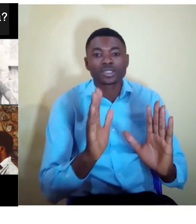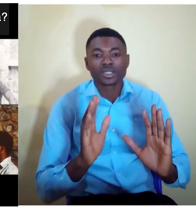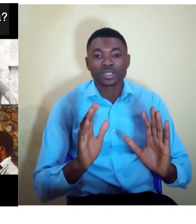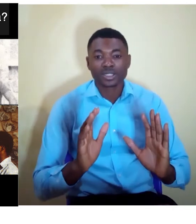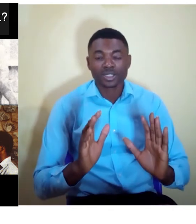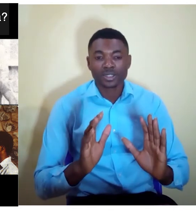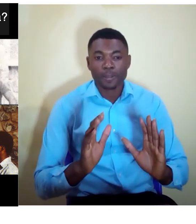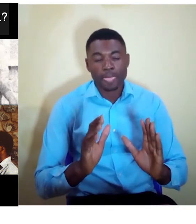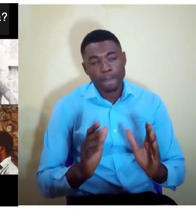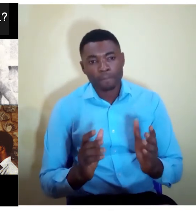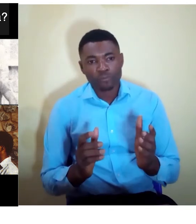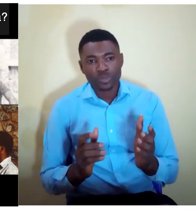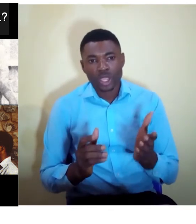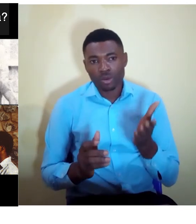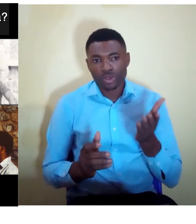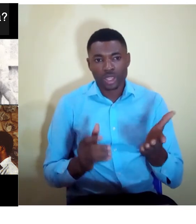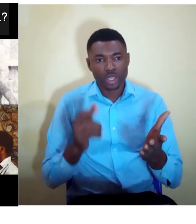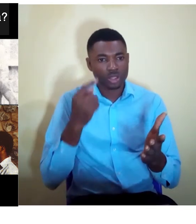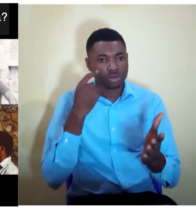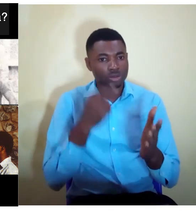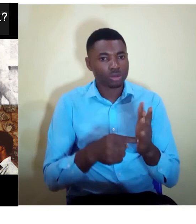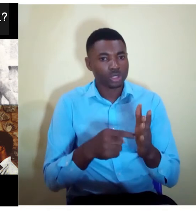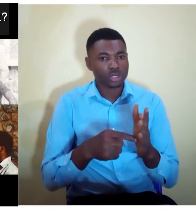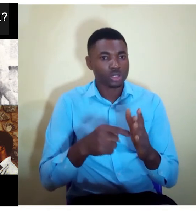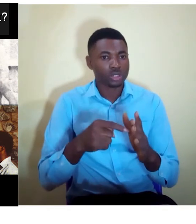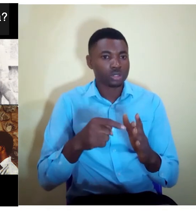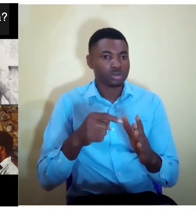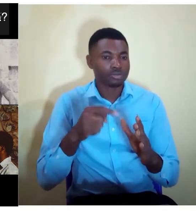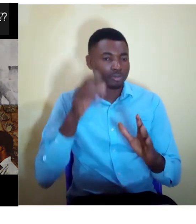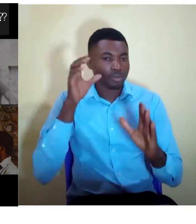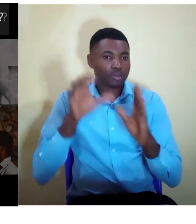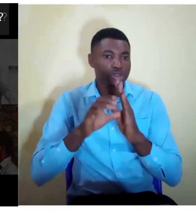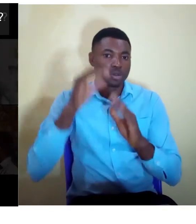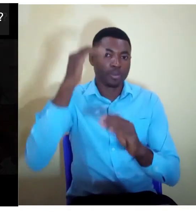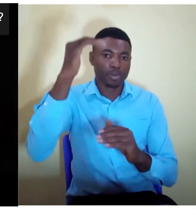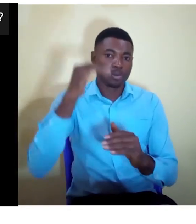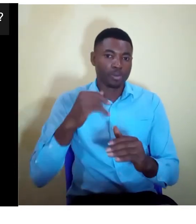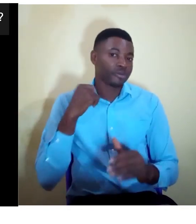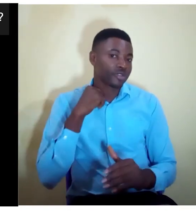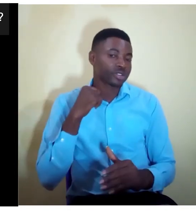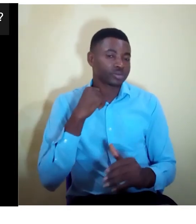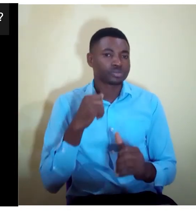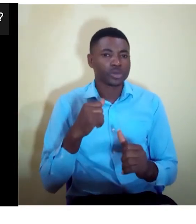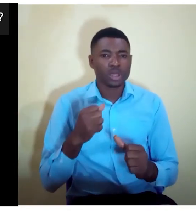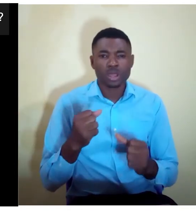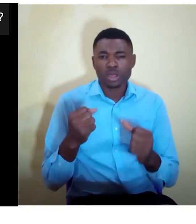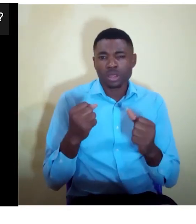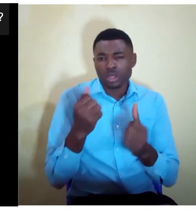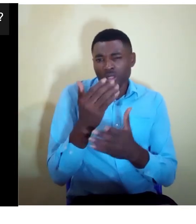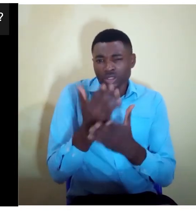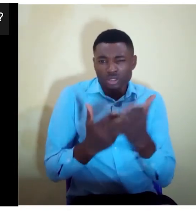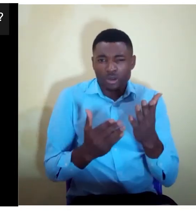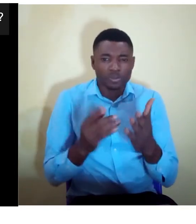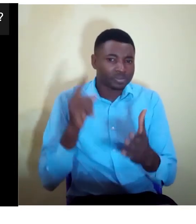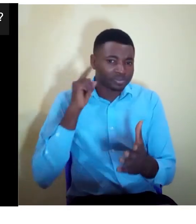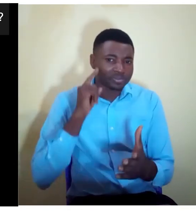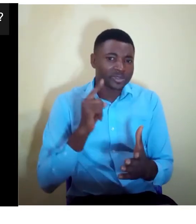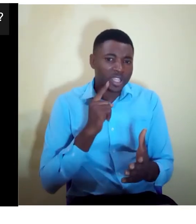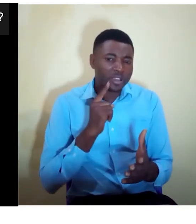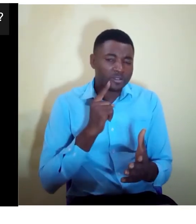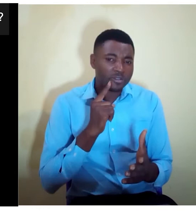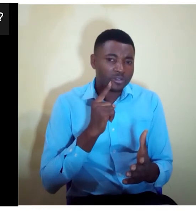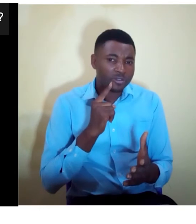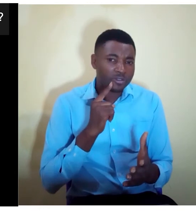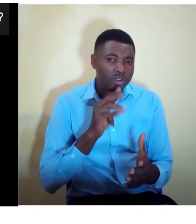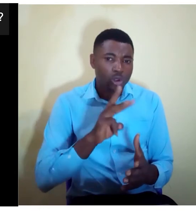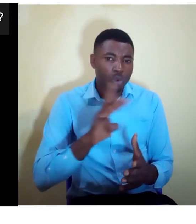Here we see Foster pictured, upper and lower. According to a number of deaf West